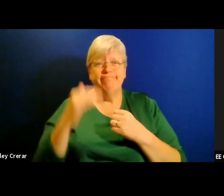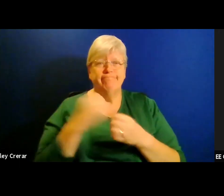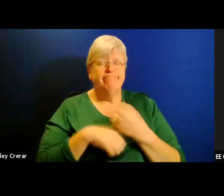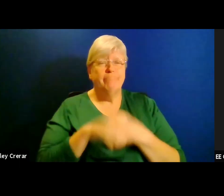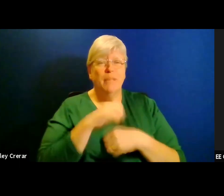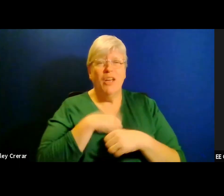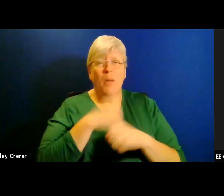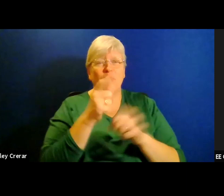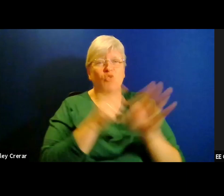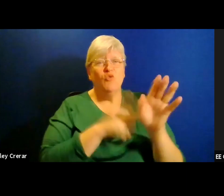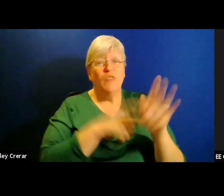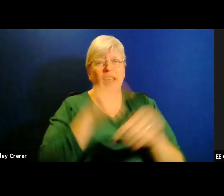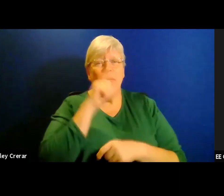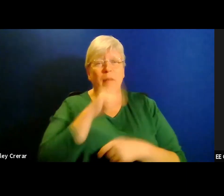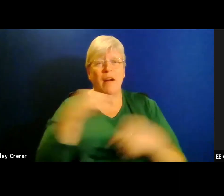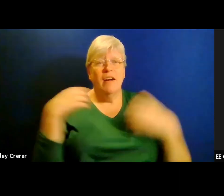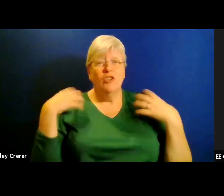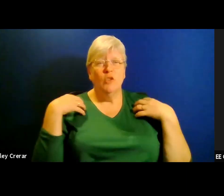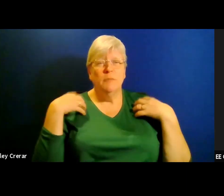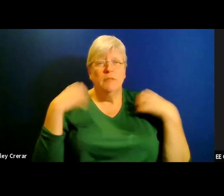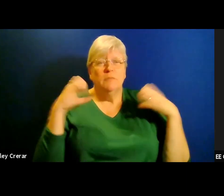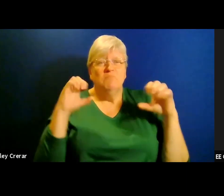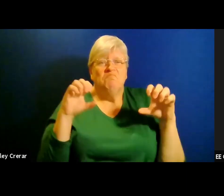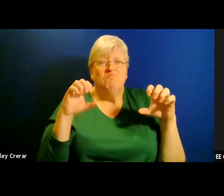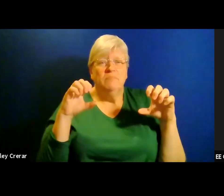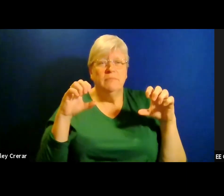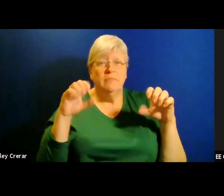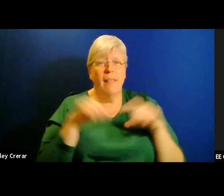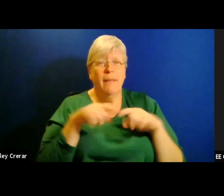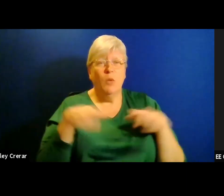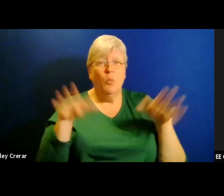bird, shoulder blades jutting like budding wings.